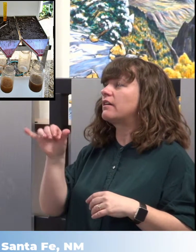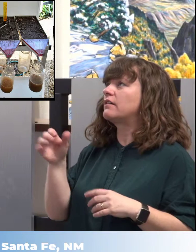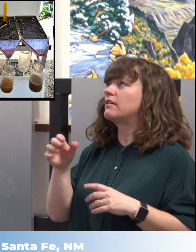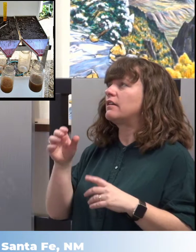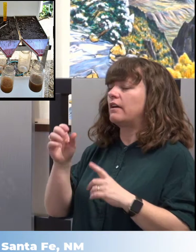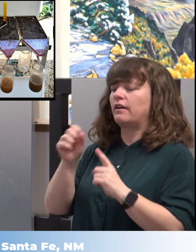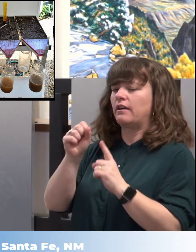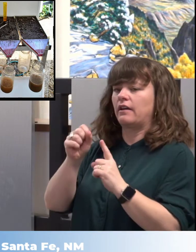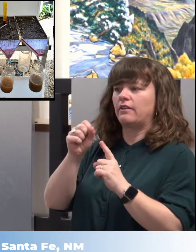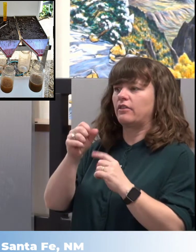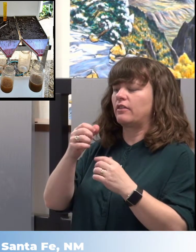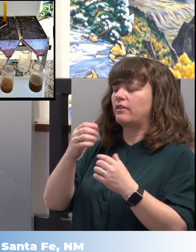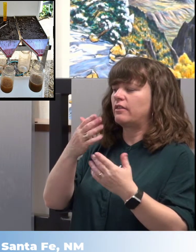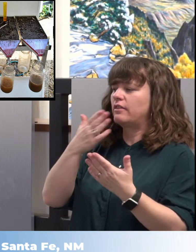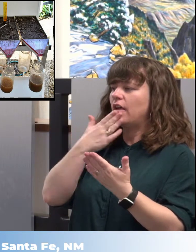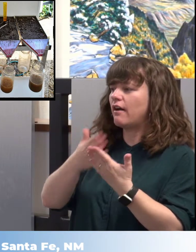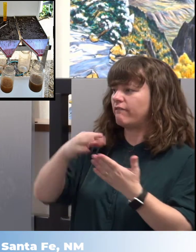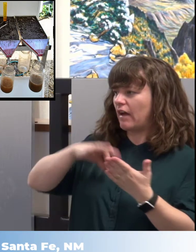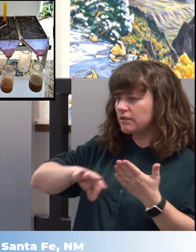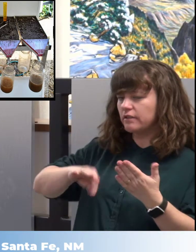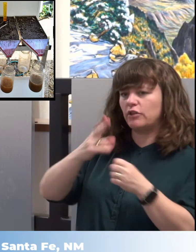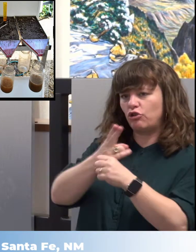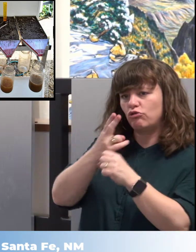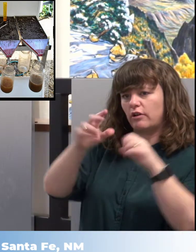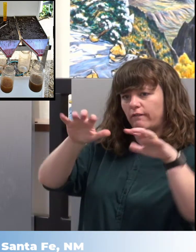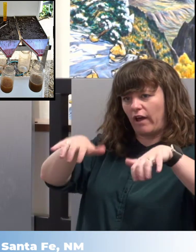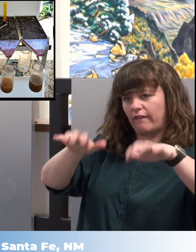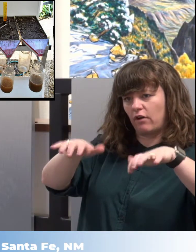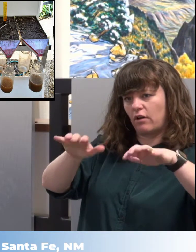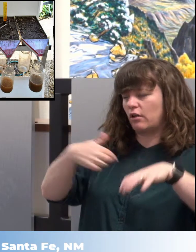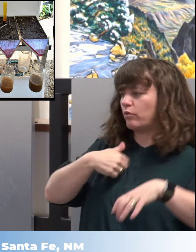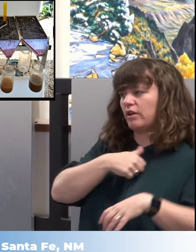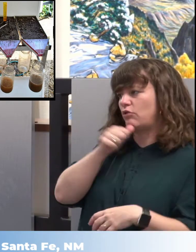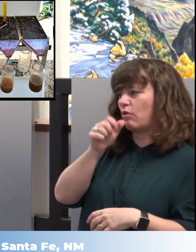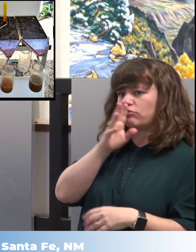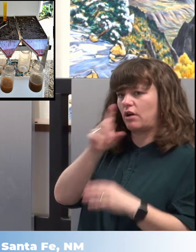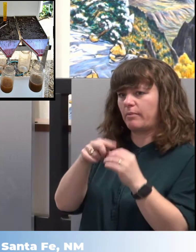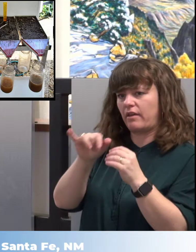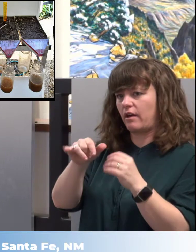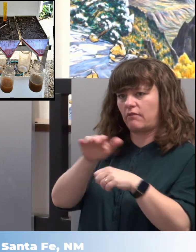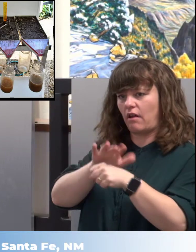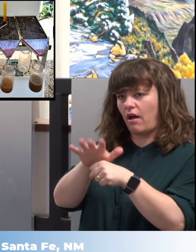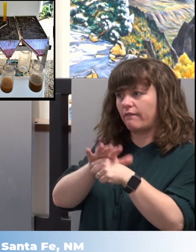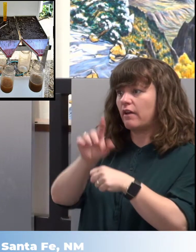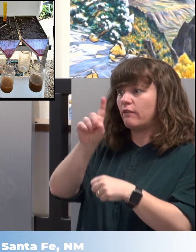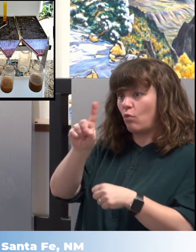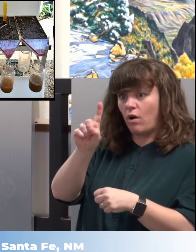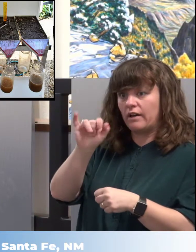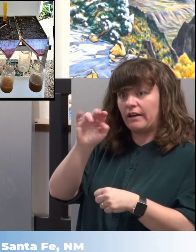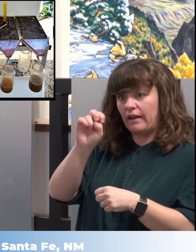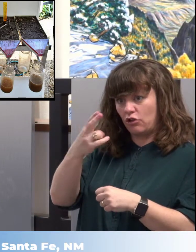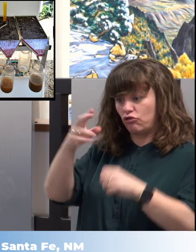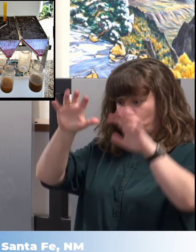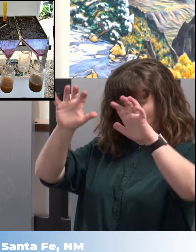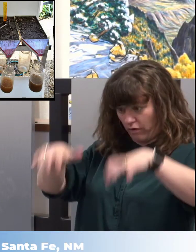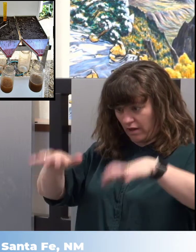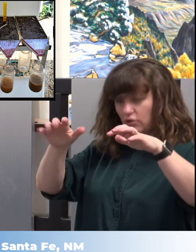use of rainfall is something we probably don't talk about enough. You know, if one inch of rain falls, what actually happens to it?